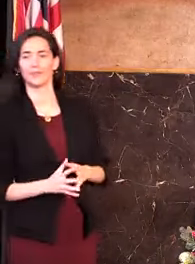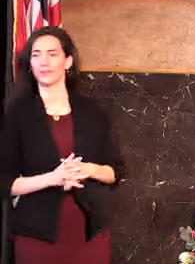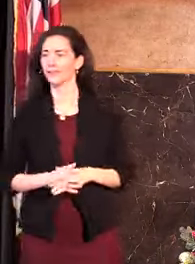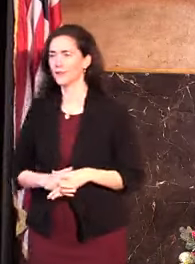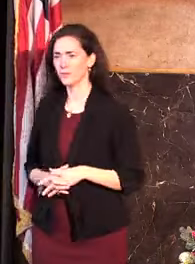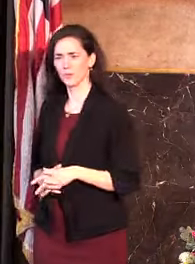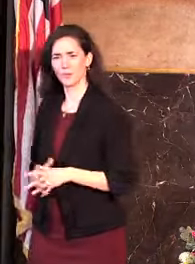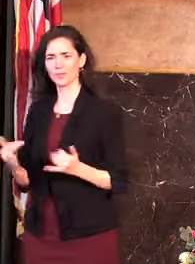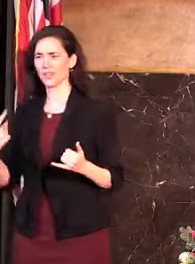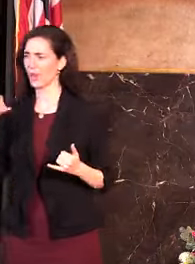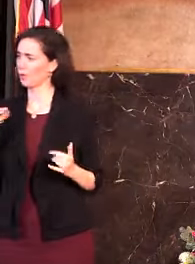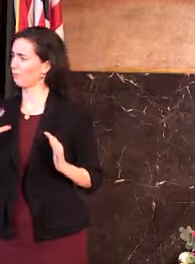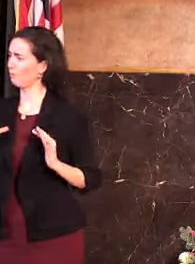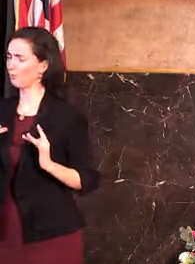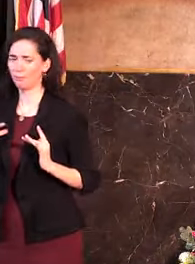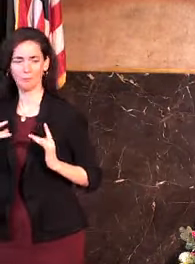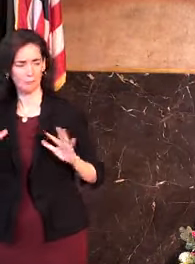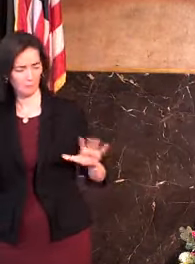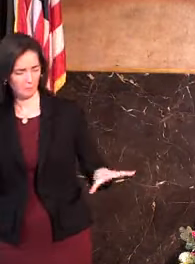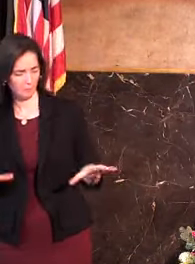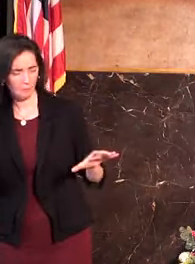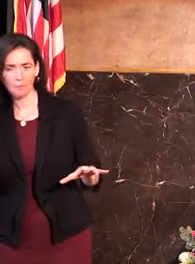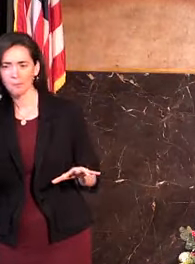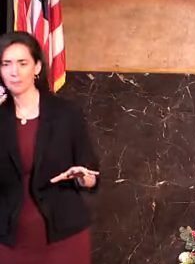festive in here today.